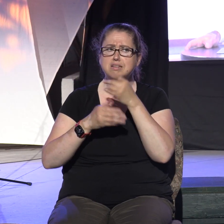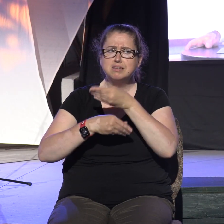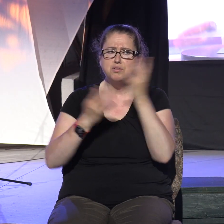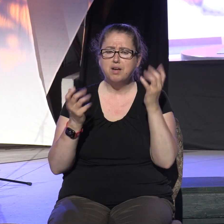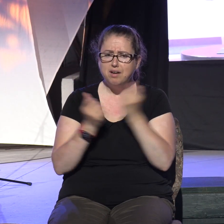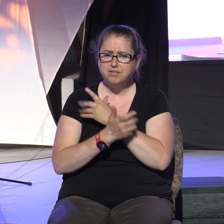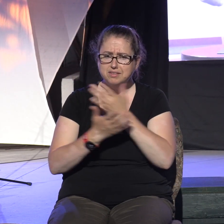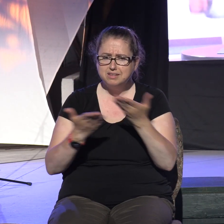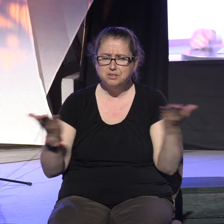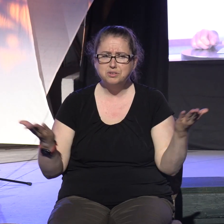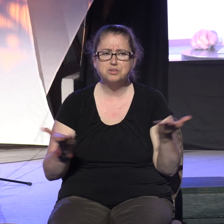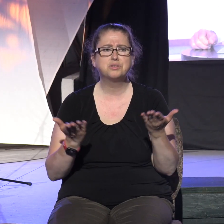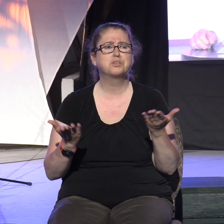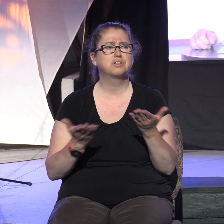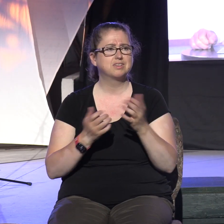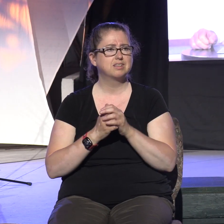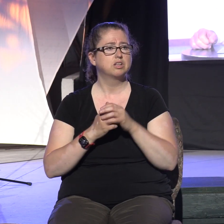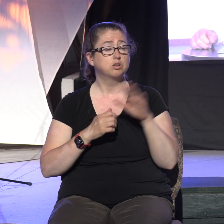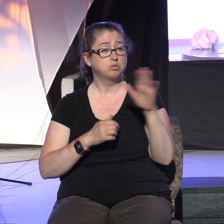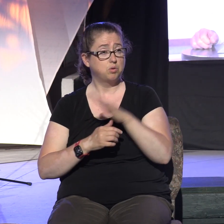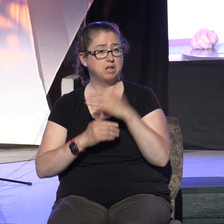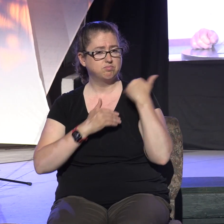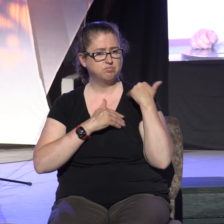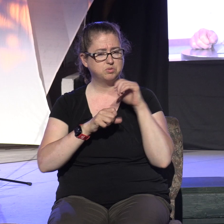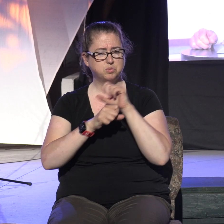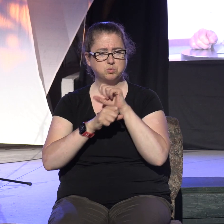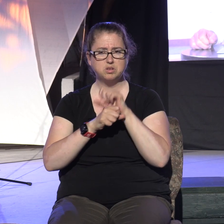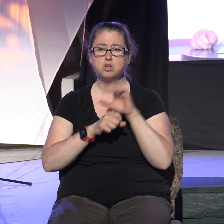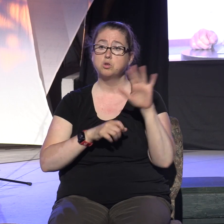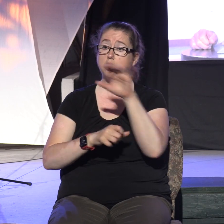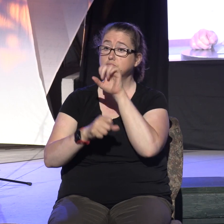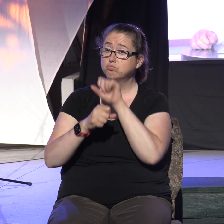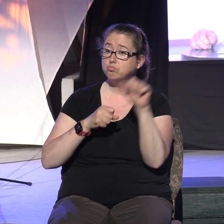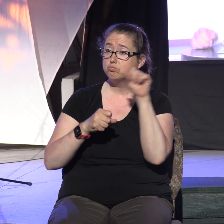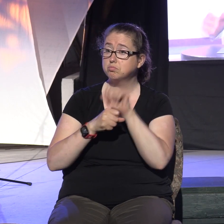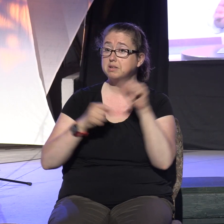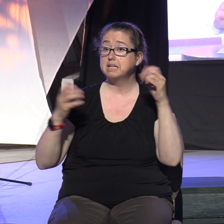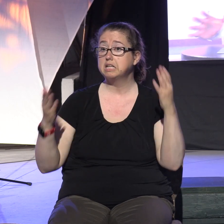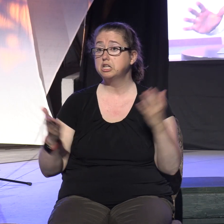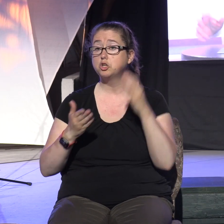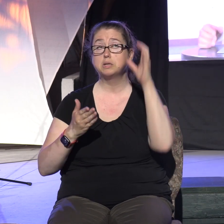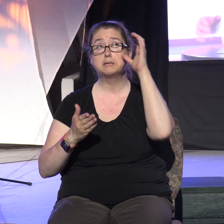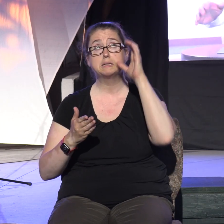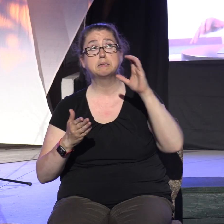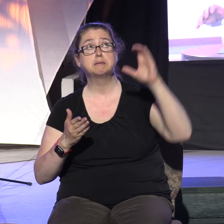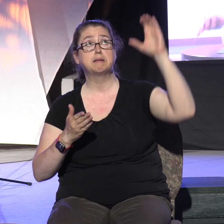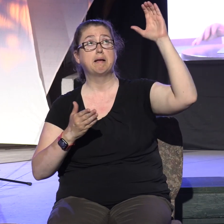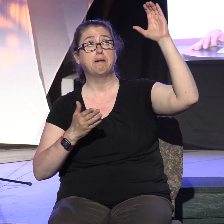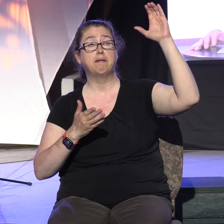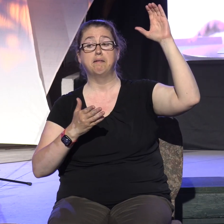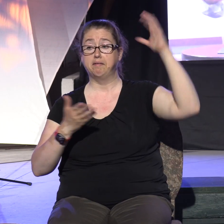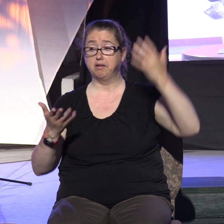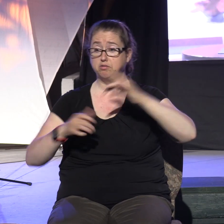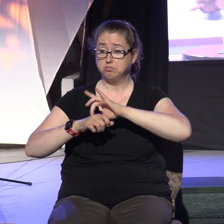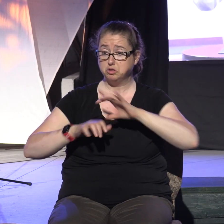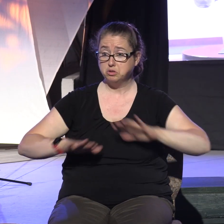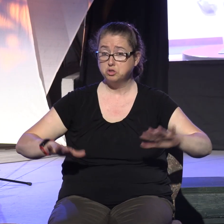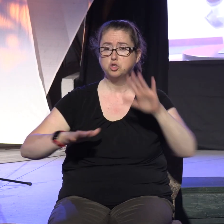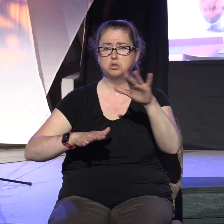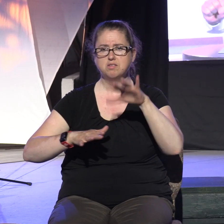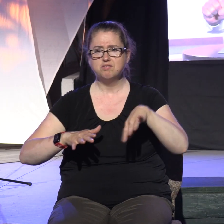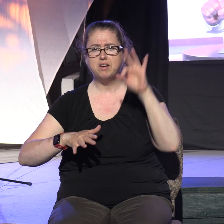finds to do, do it with all your might, for in the grave where you are going, there is neither working nor